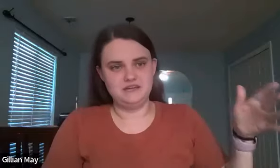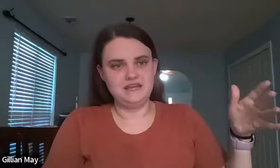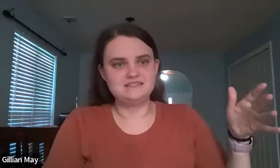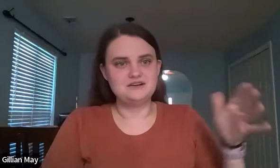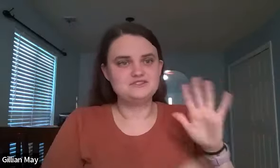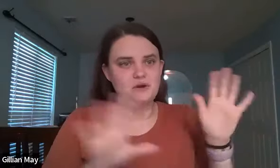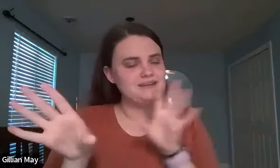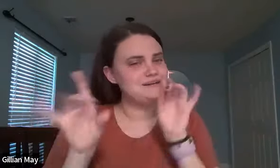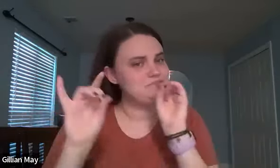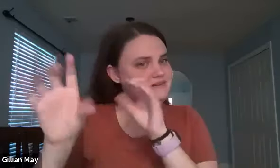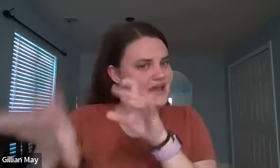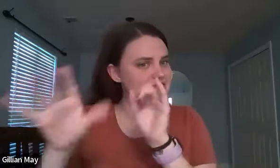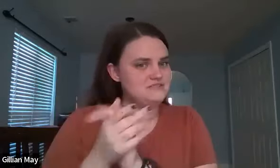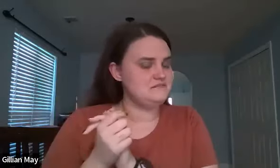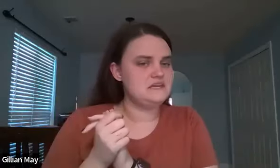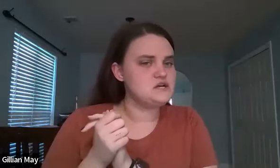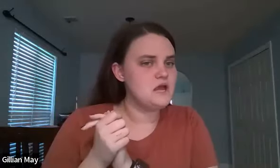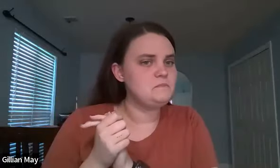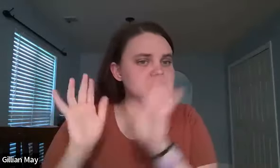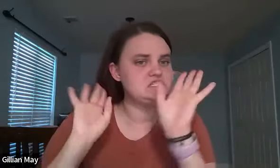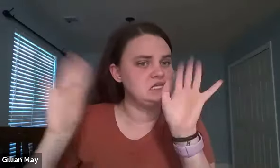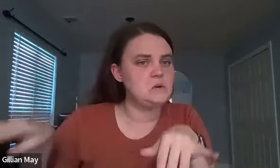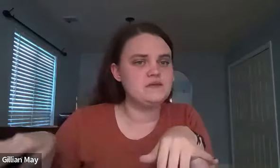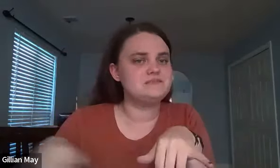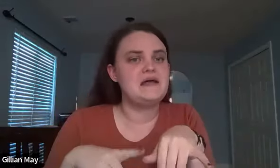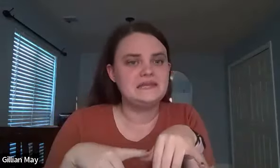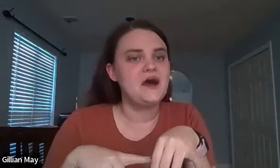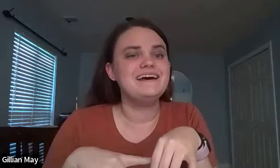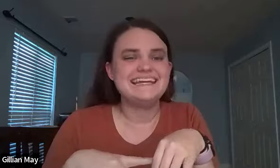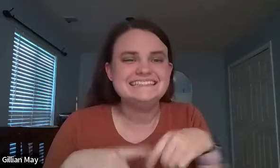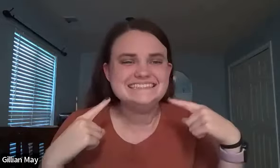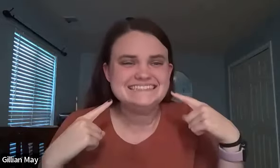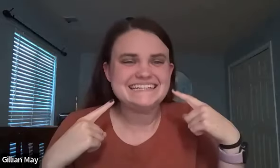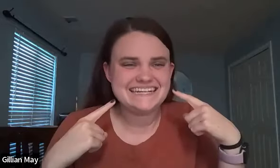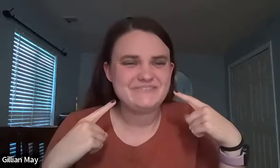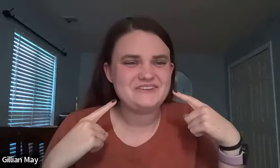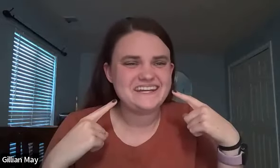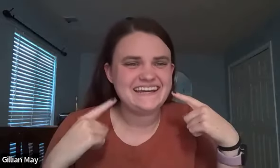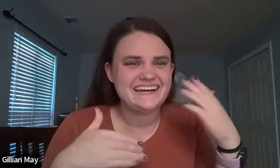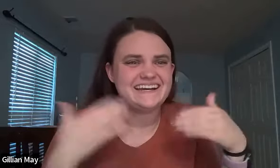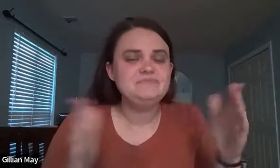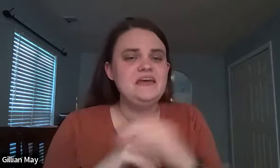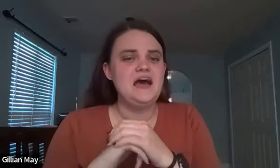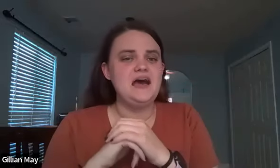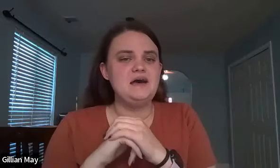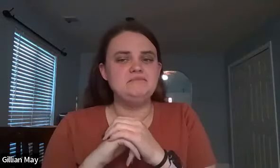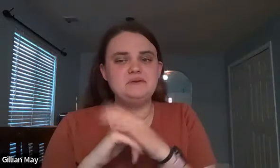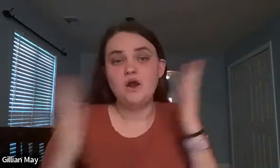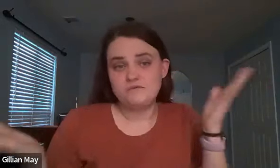learning ASL. So I typically add those in. If they don't help you, just ignore them, smile, and nod, like, okay, very funny, haha. But hopefully,